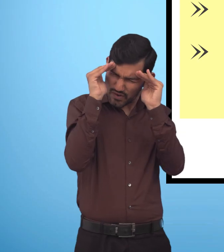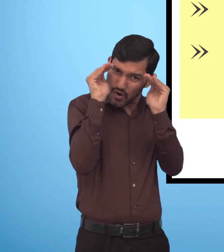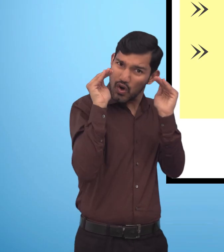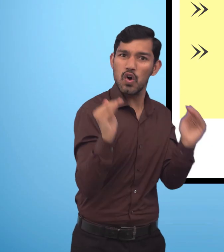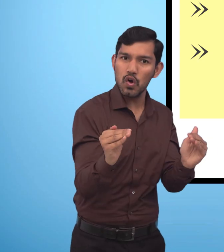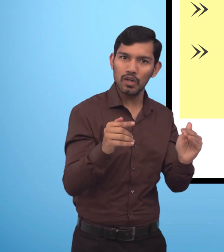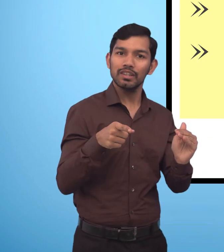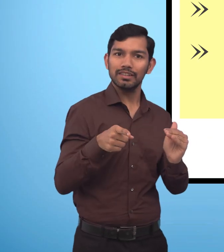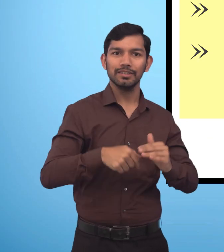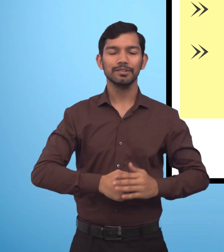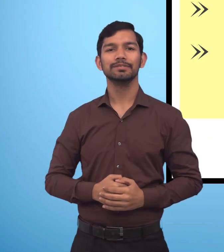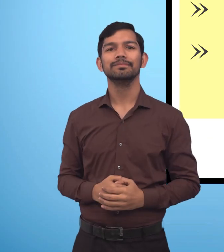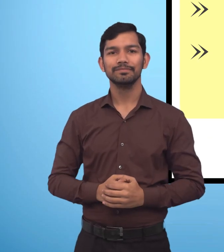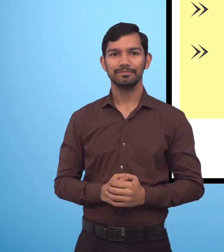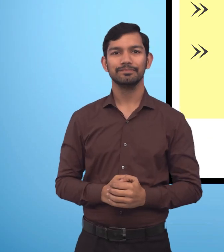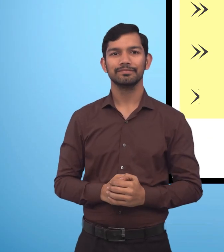Focused.